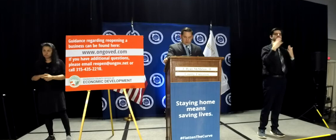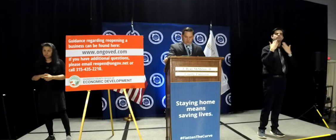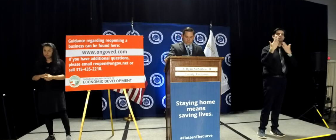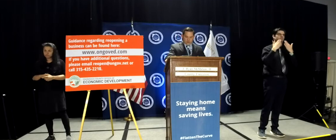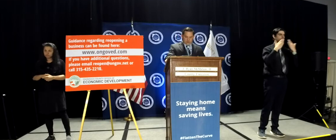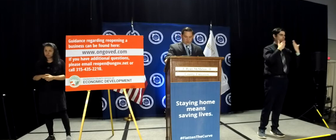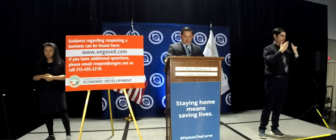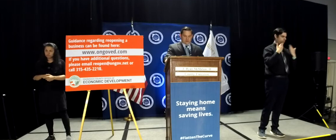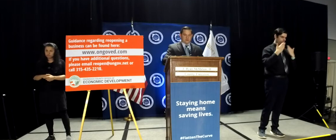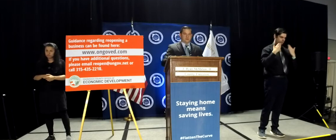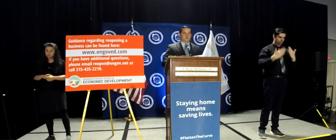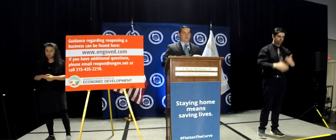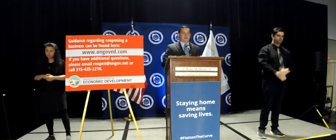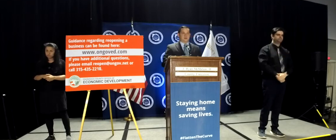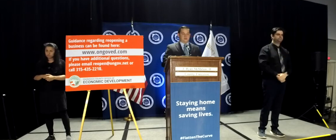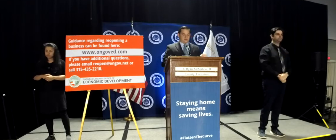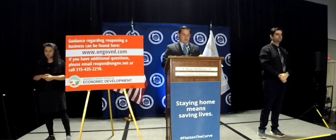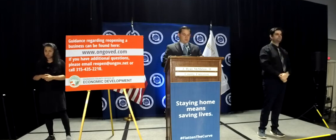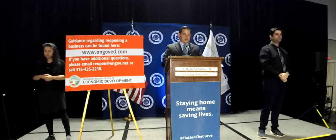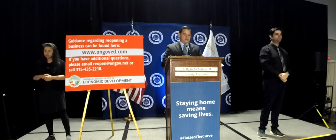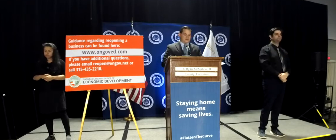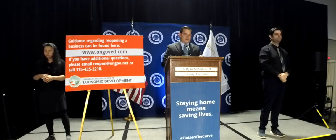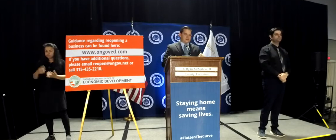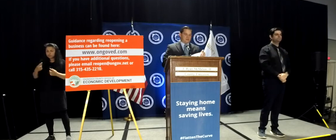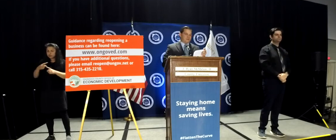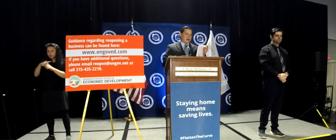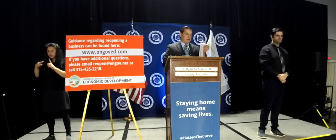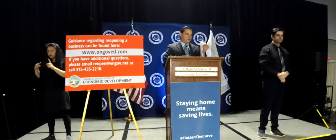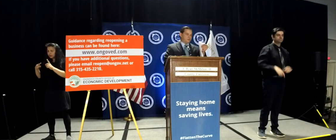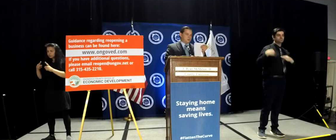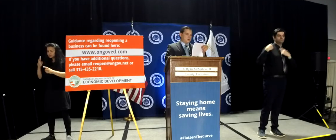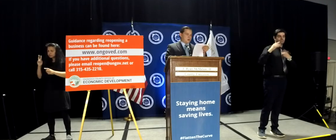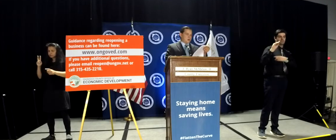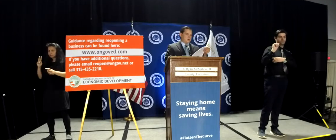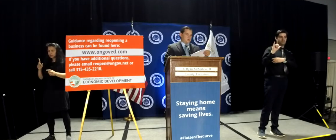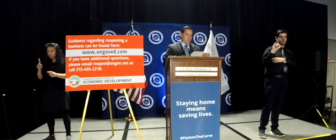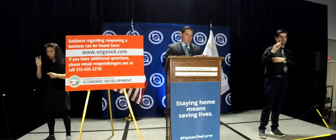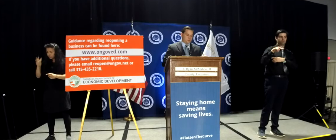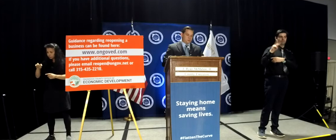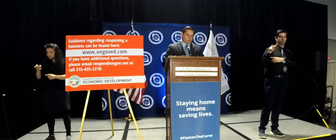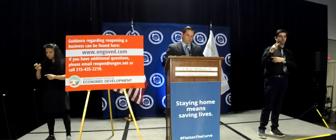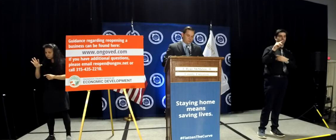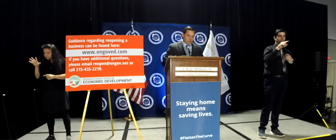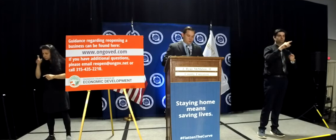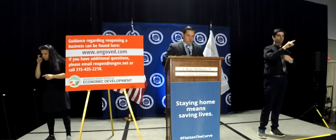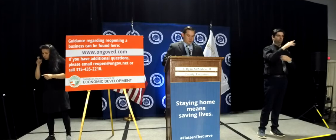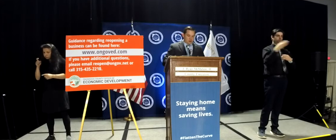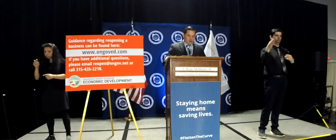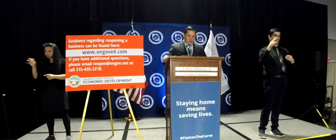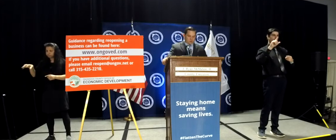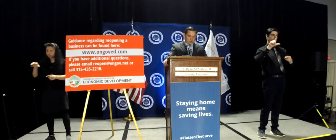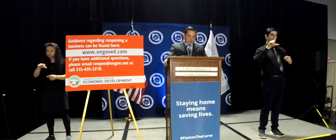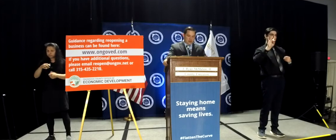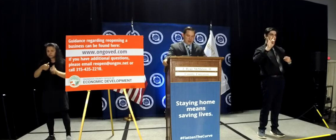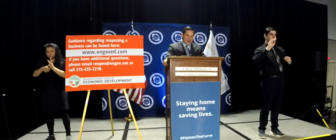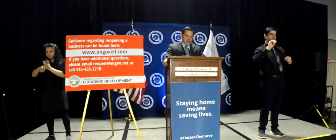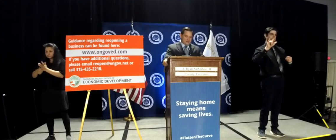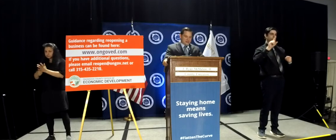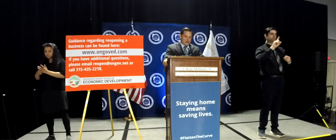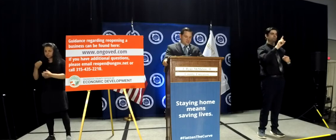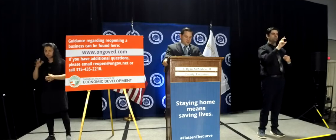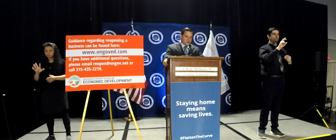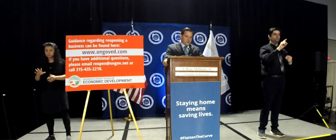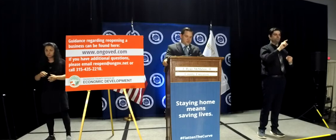1,283 from May 22nd to the 28th. Again, we need 775, good numbers. Looking